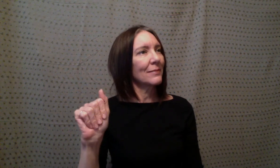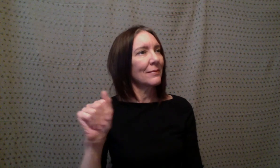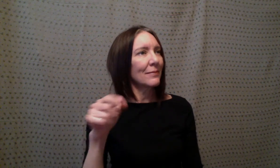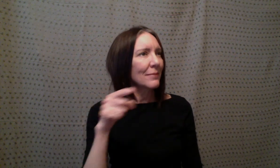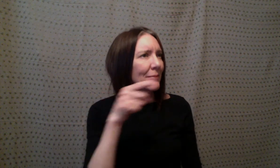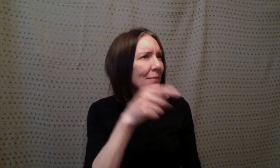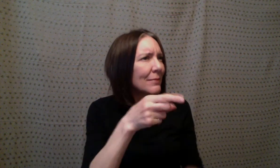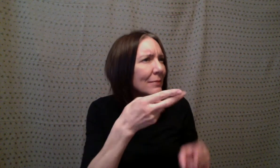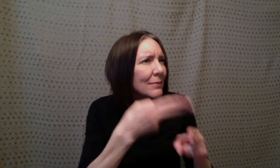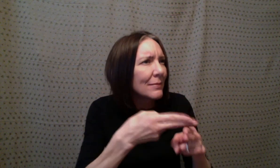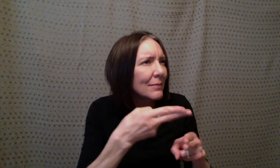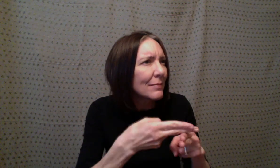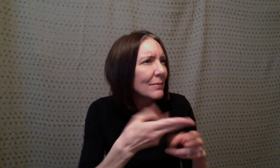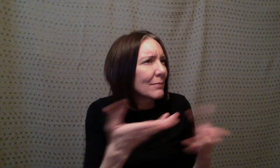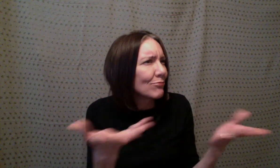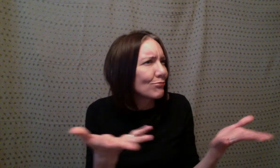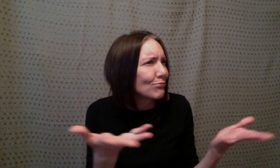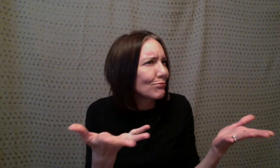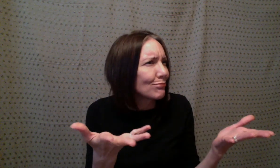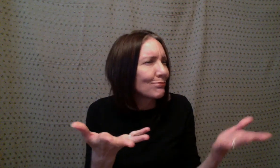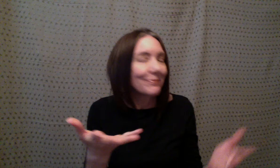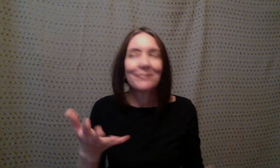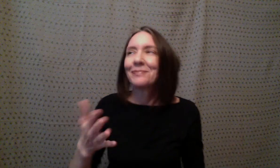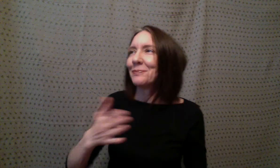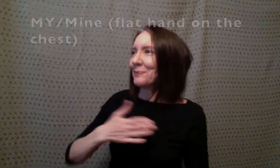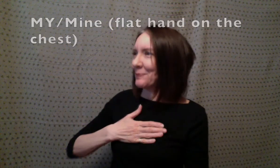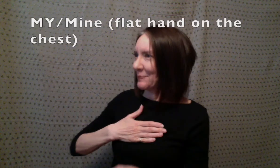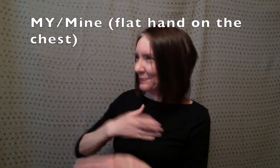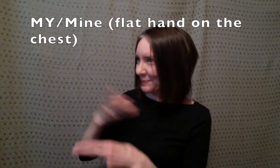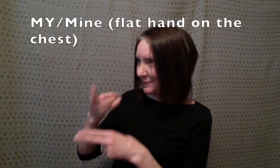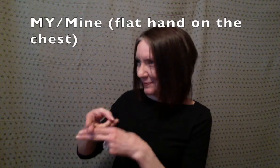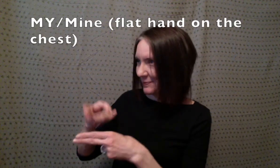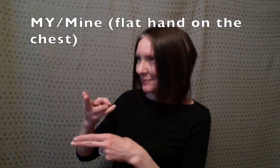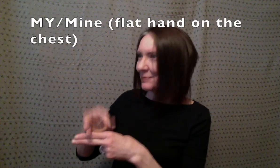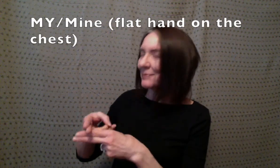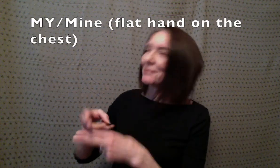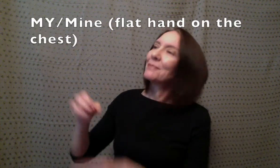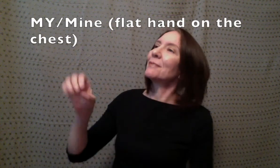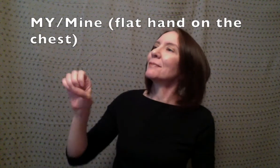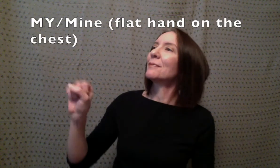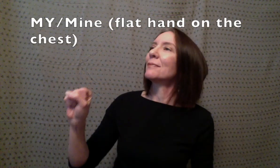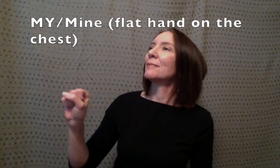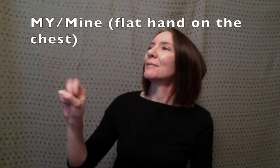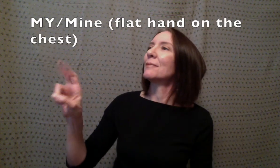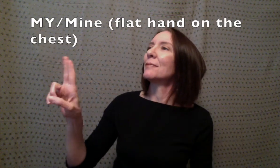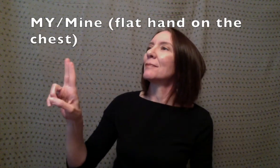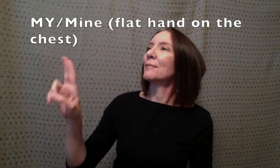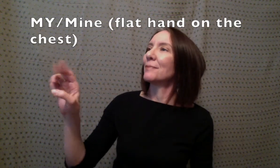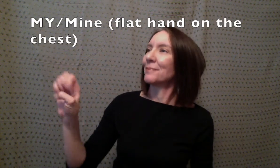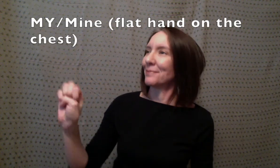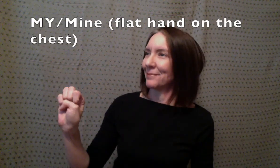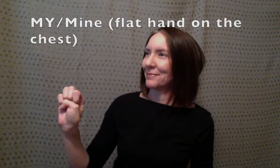A-N-D-R-E-A. Your name is what? My name is Sue,